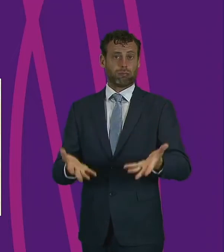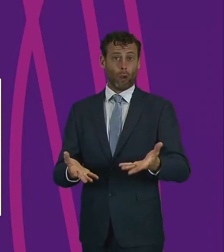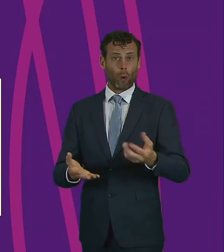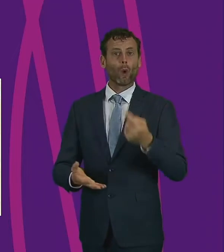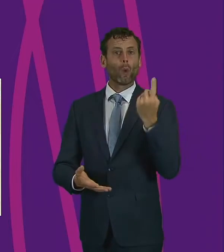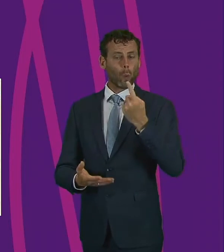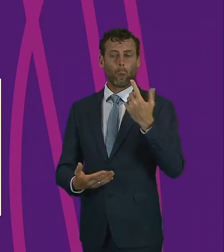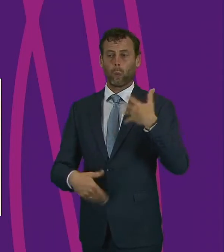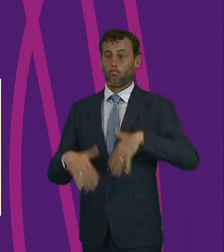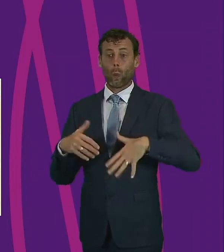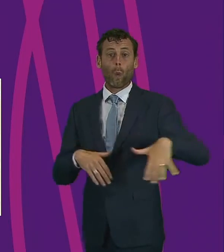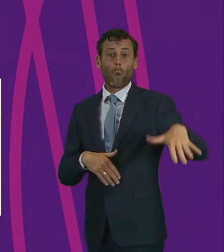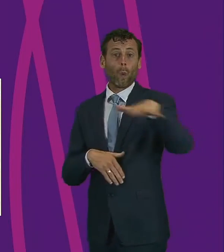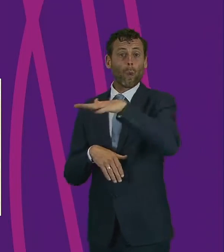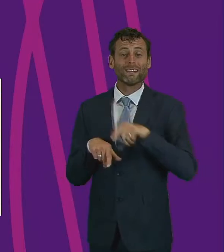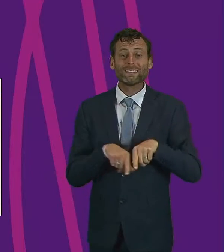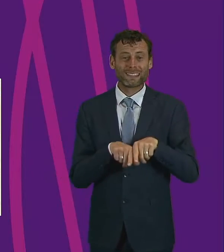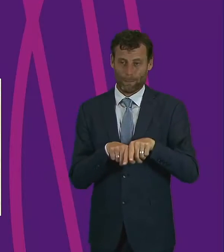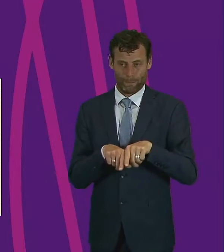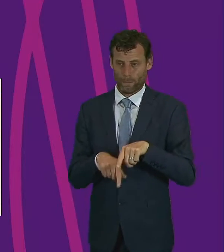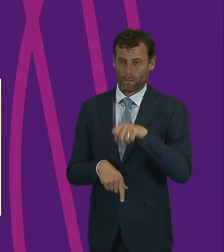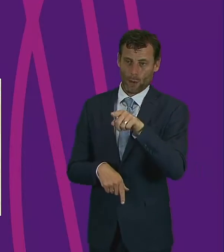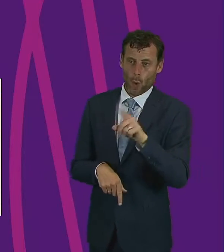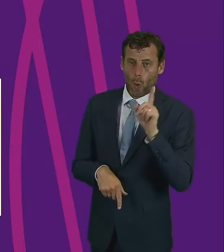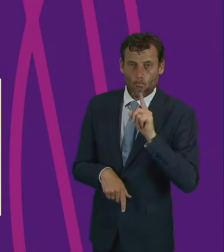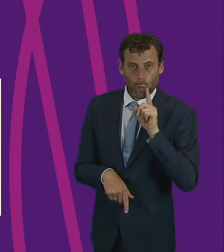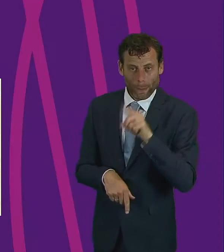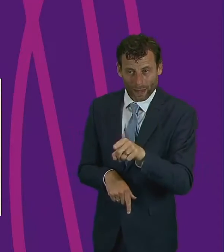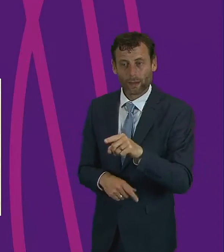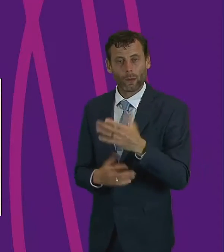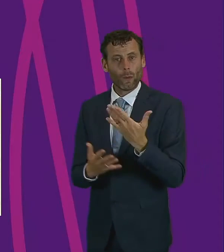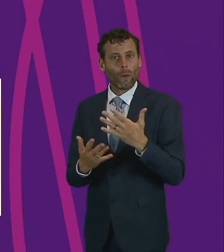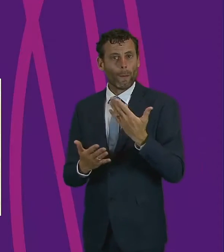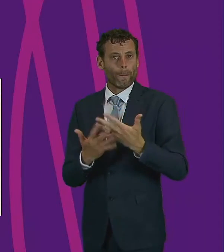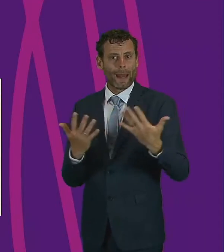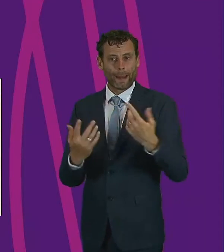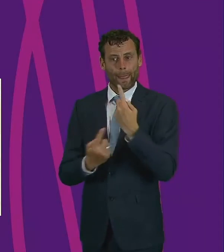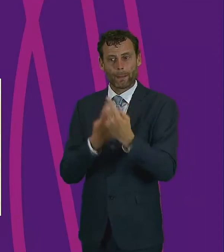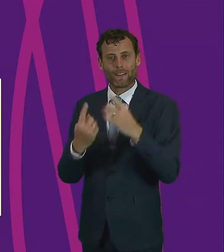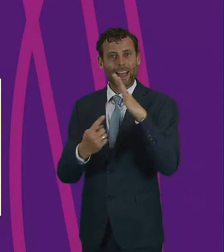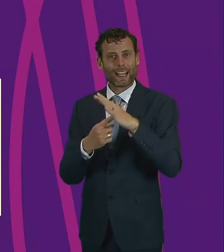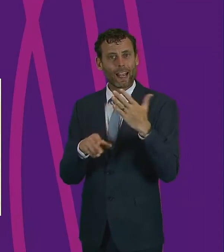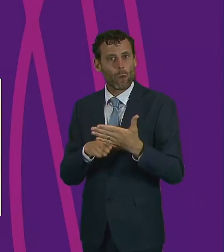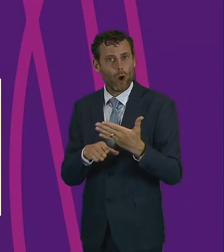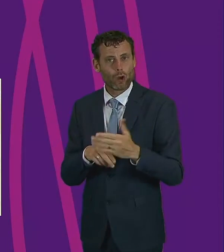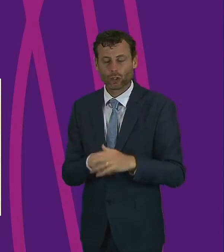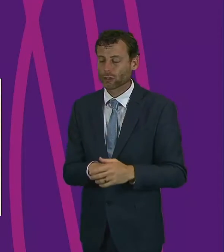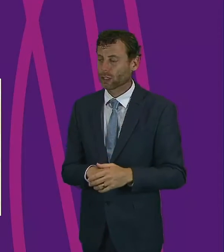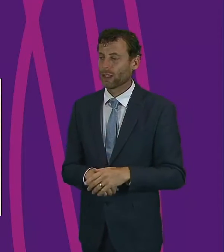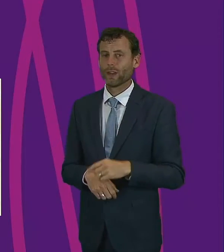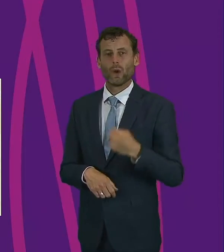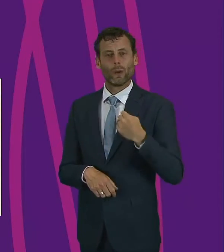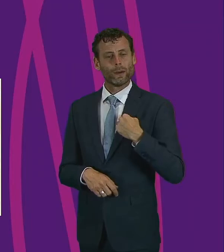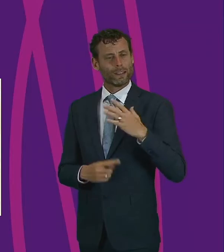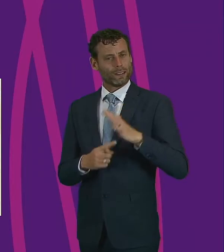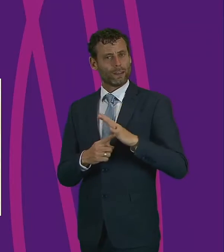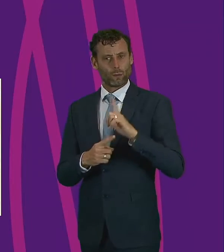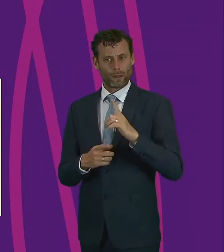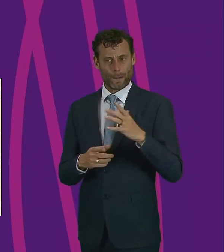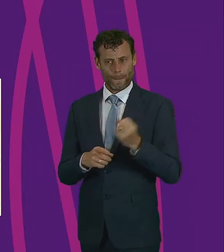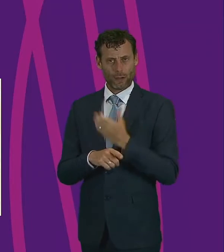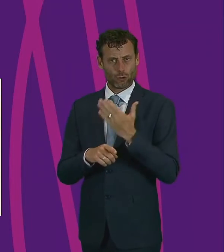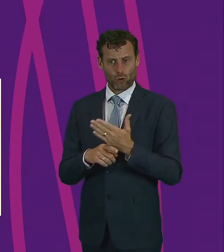lower paid and in precarious or temporary employment. Our recovery must ensure that we are closing the gender pay gap and the